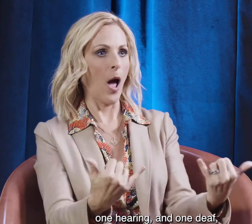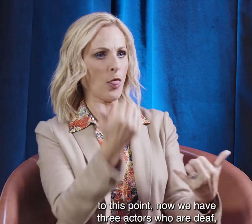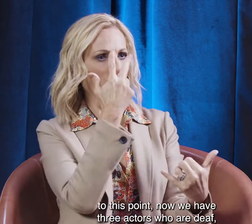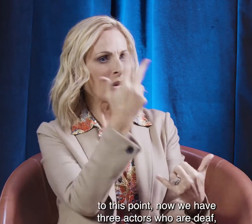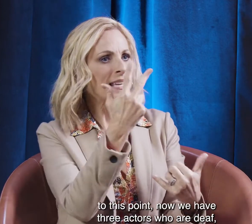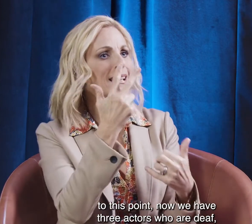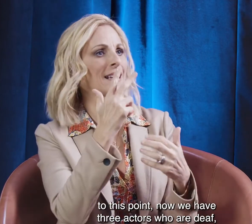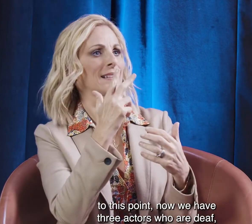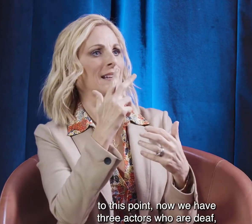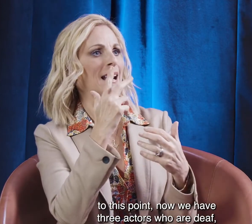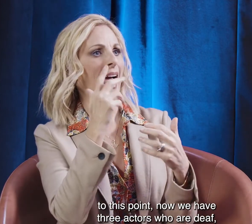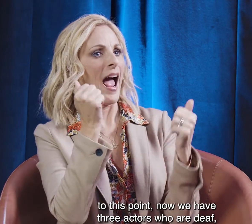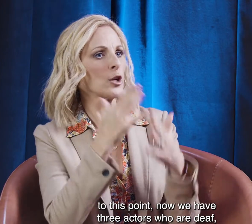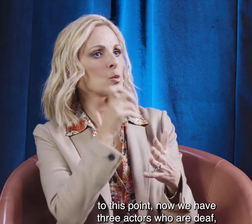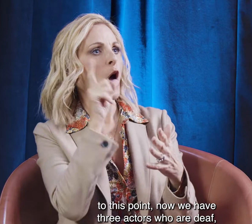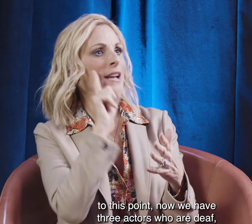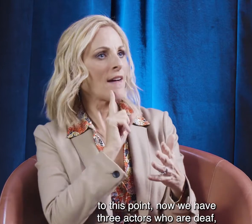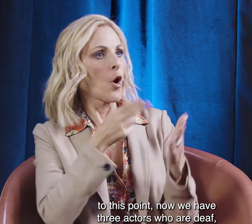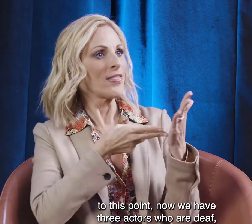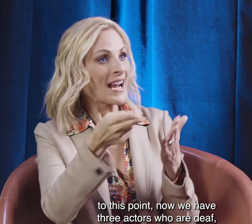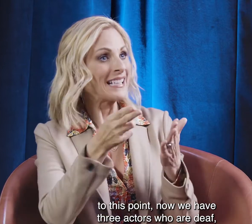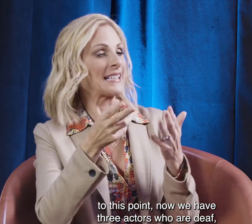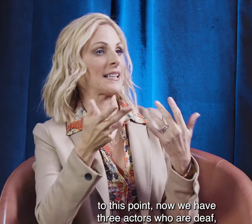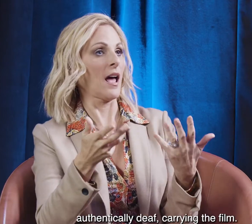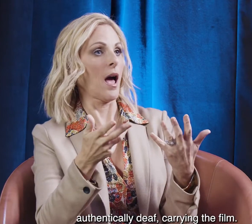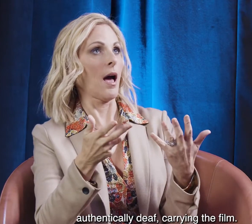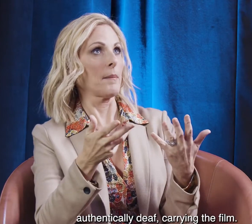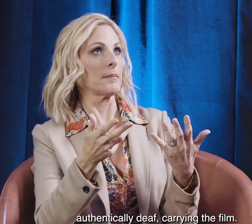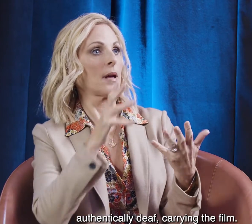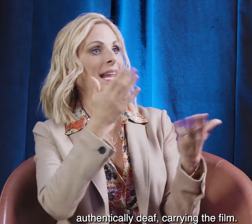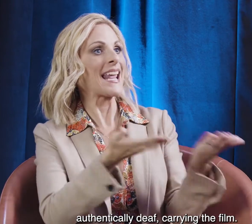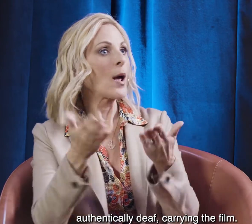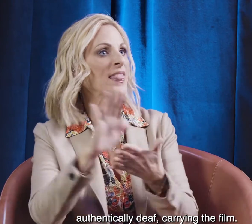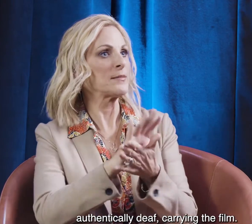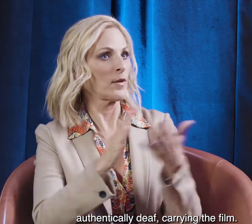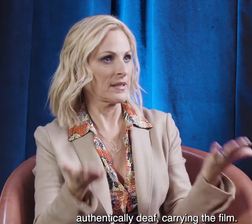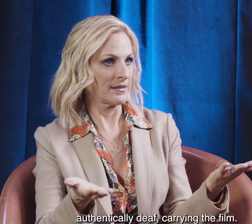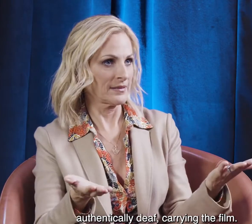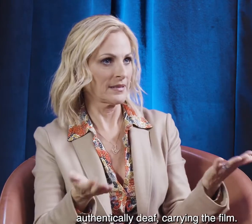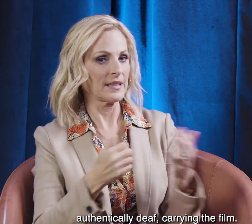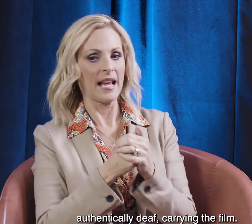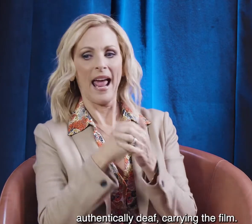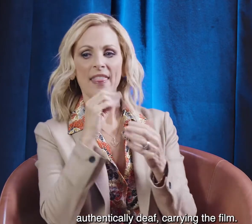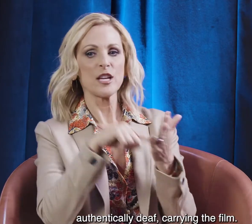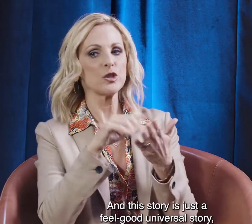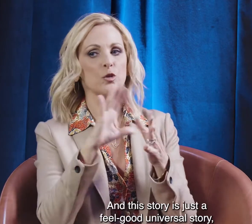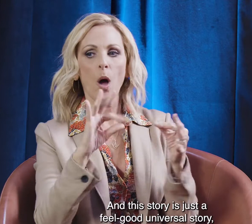To this point, now we have three actors who are deaf, mm-hmm. authentically deaf, carrying the film, and